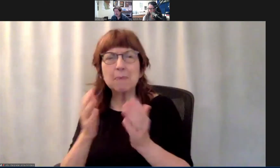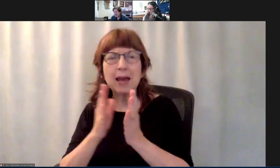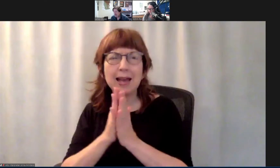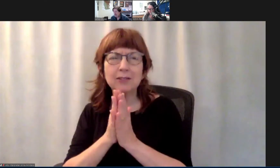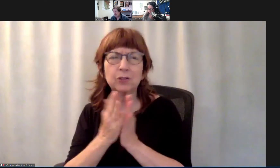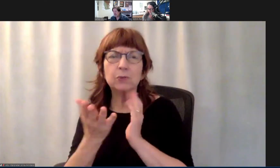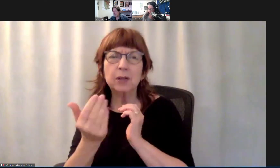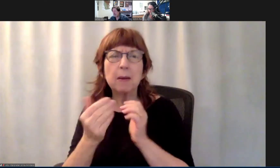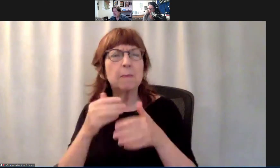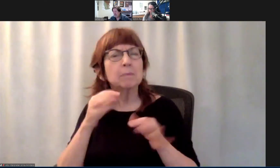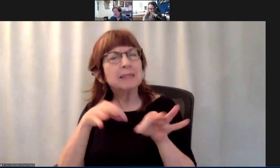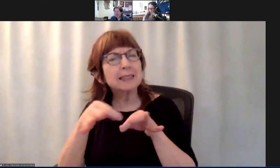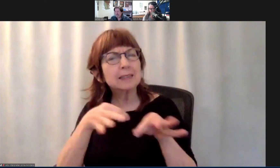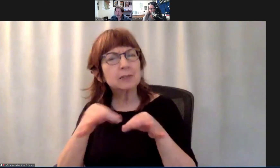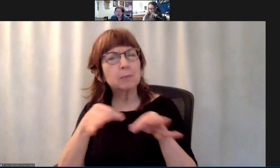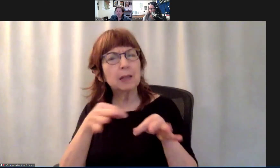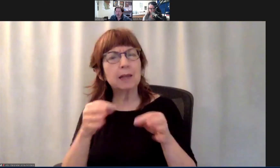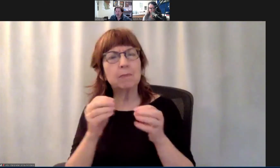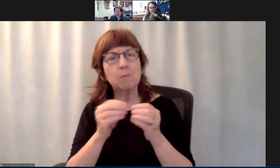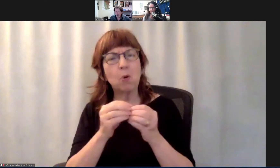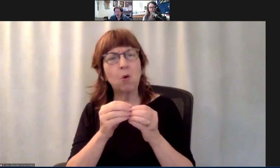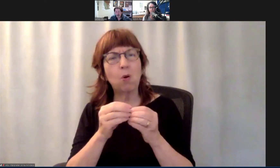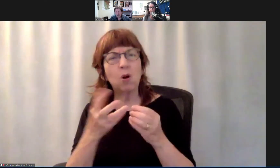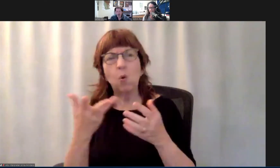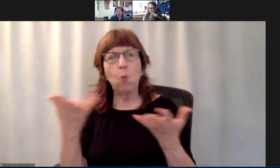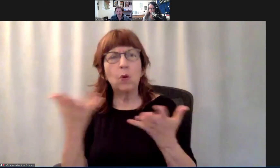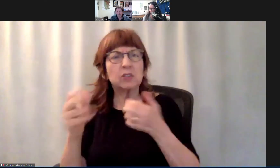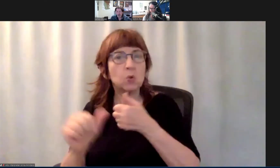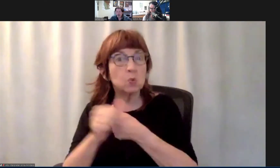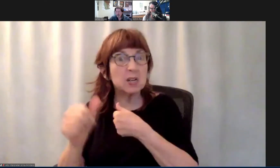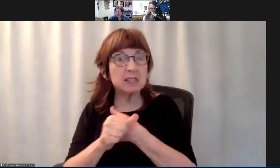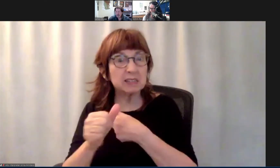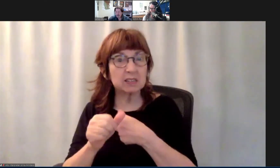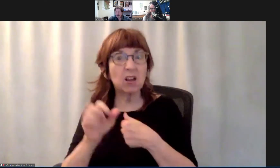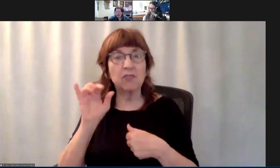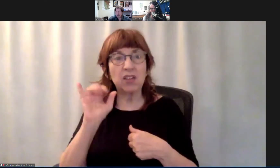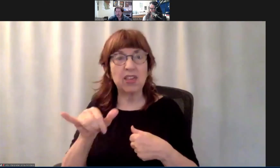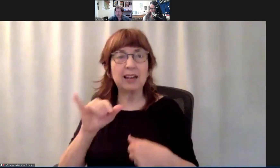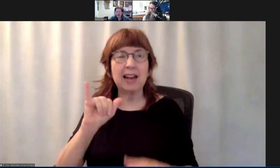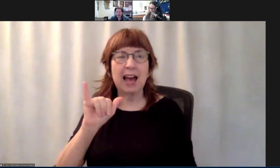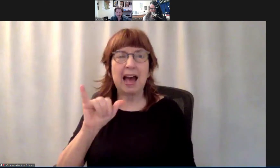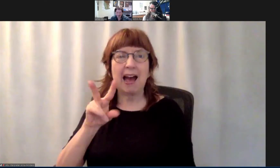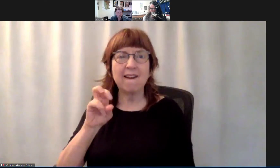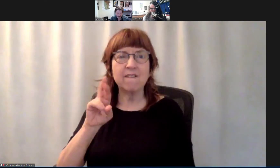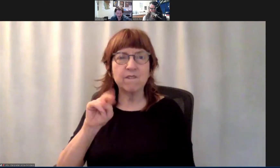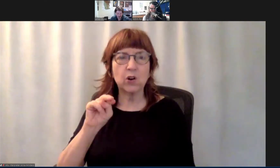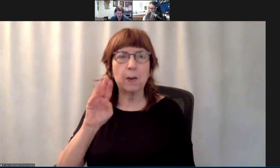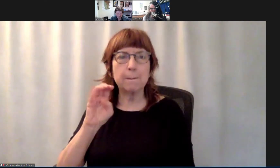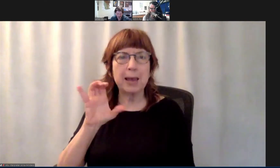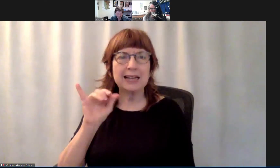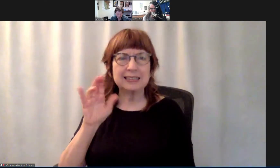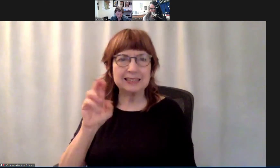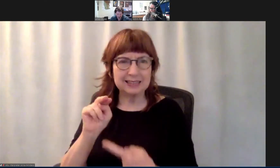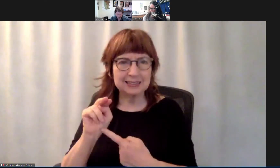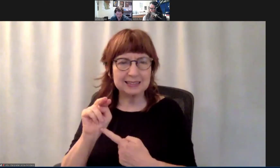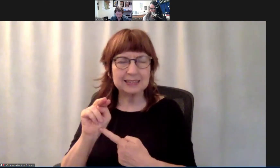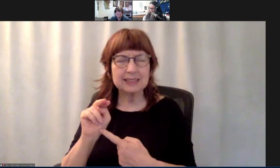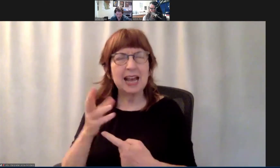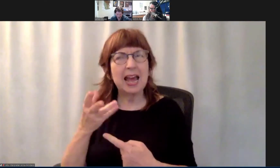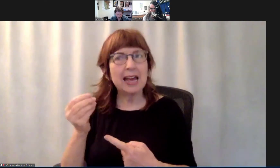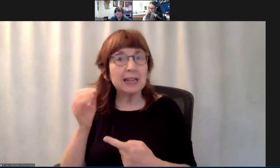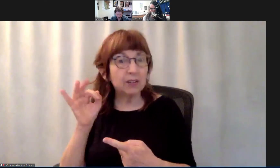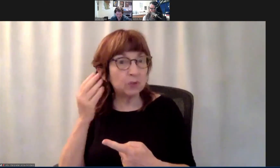please explain some of the risks and the side effects of ivermectin. And if you